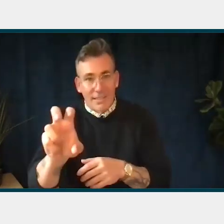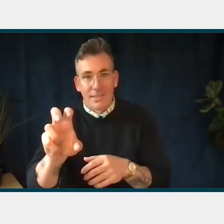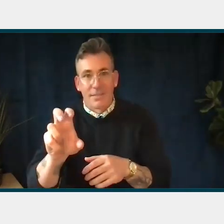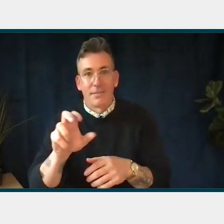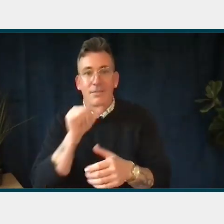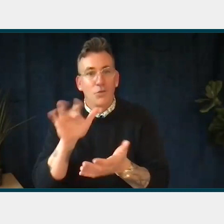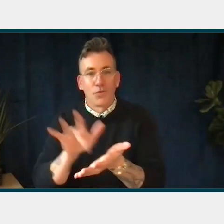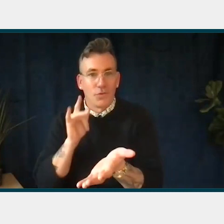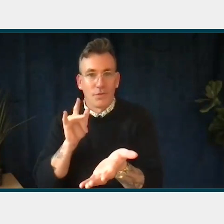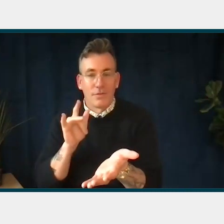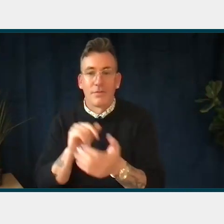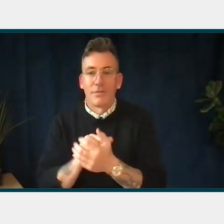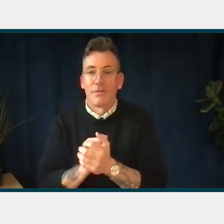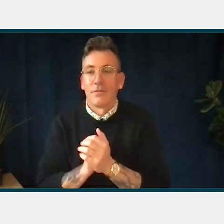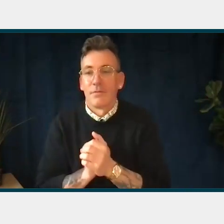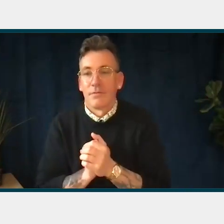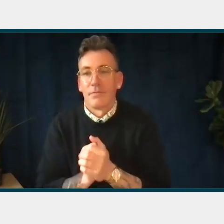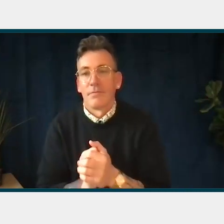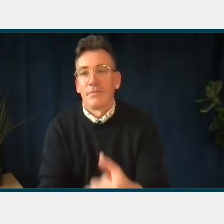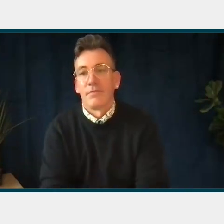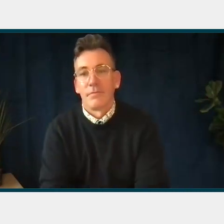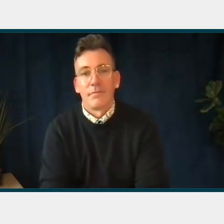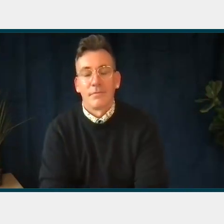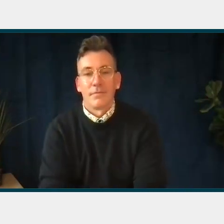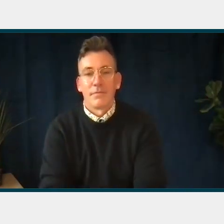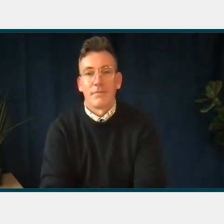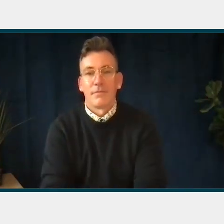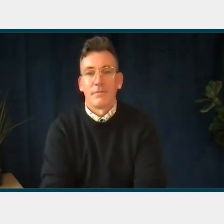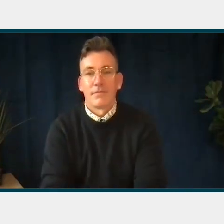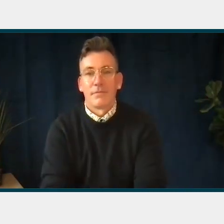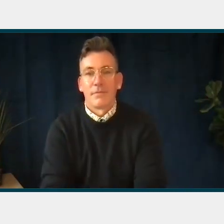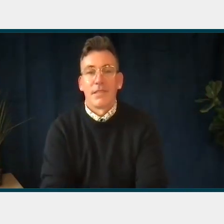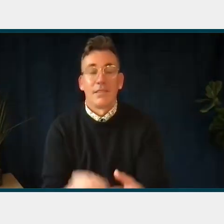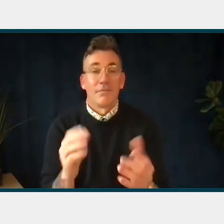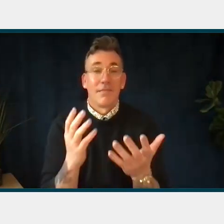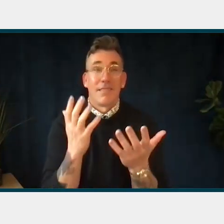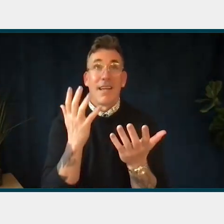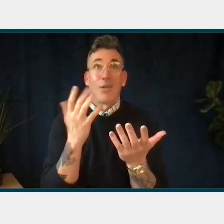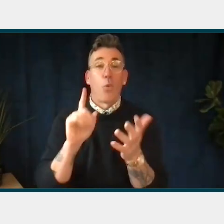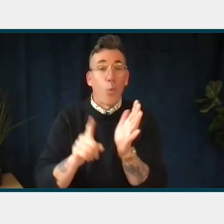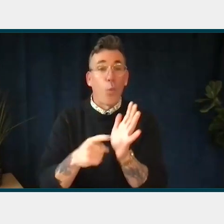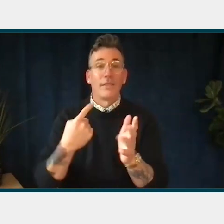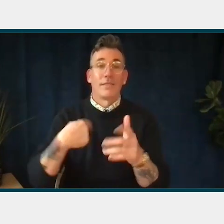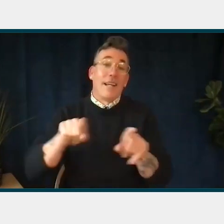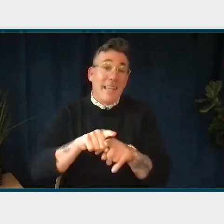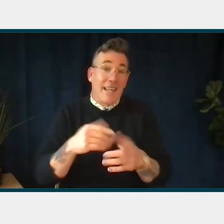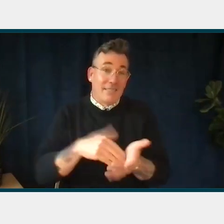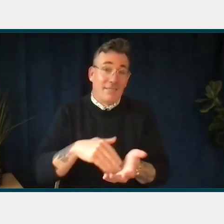So invest. Do not take advantage. Don't divest, but invest in these organizations and these